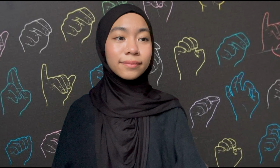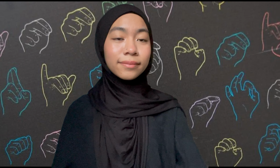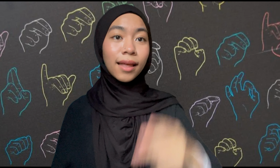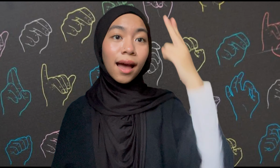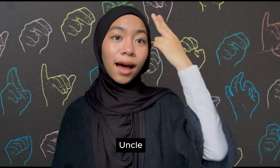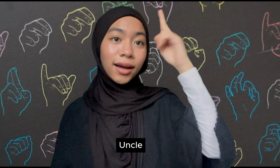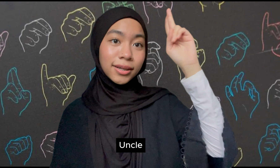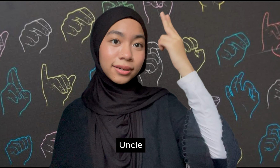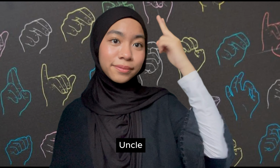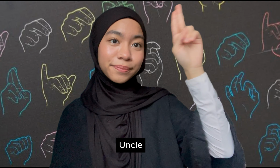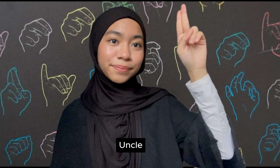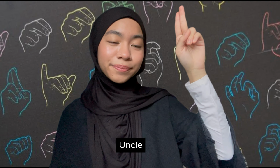Uncle.